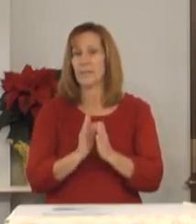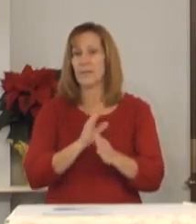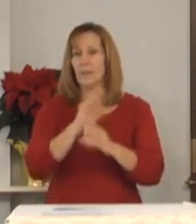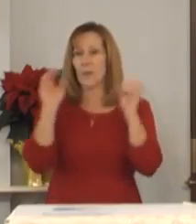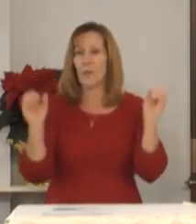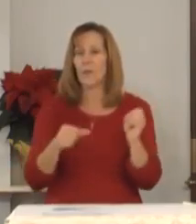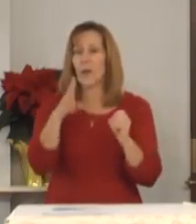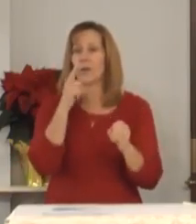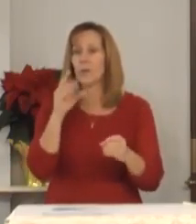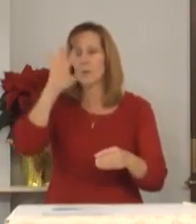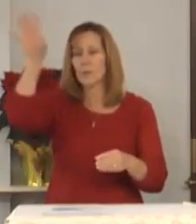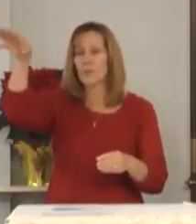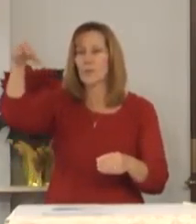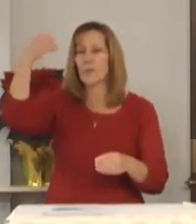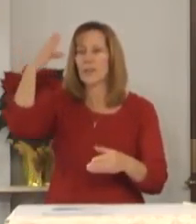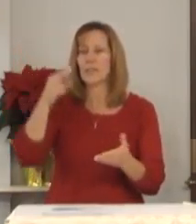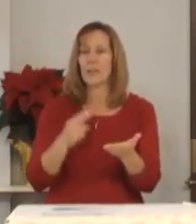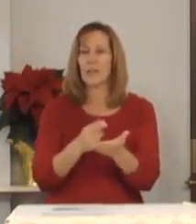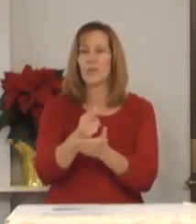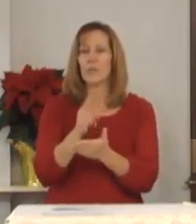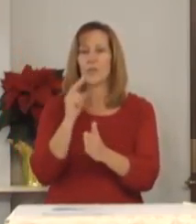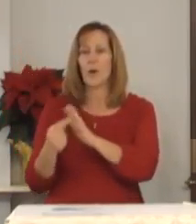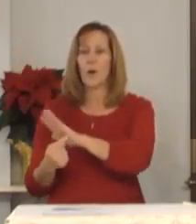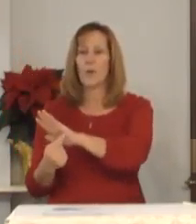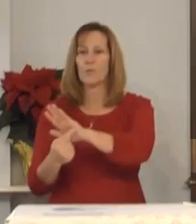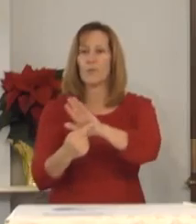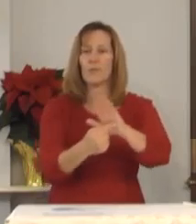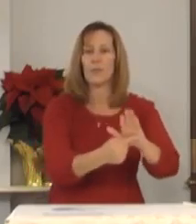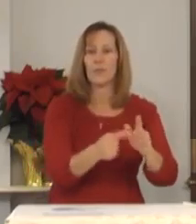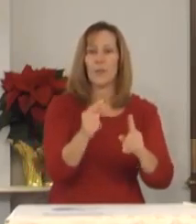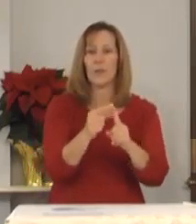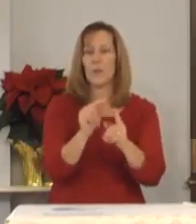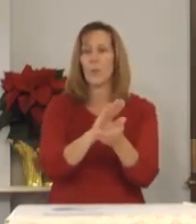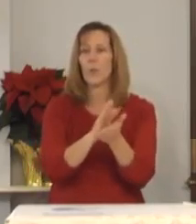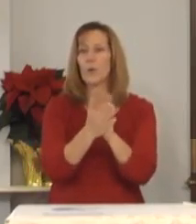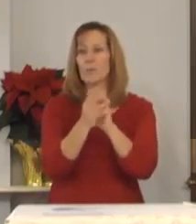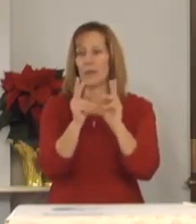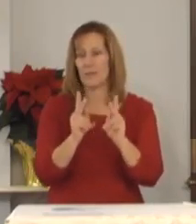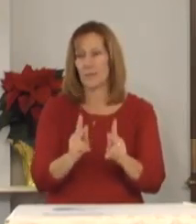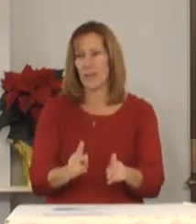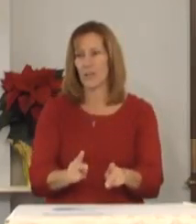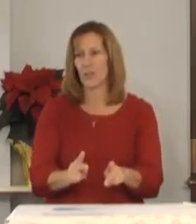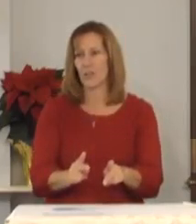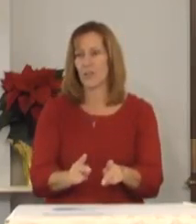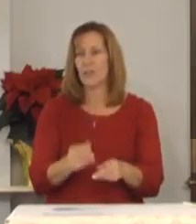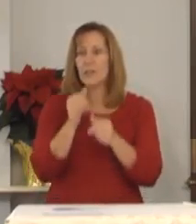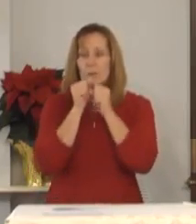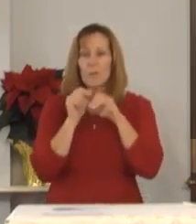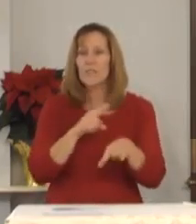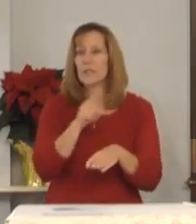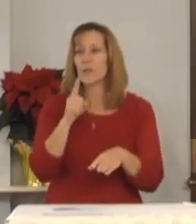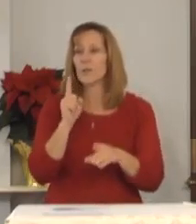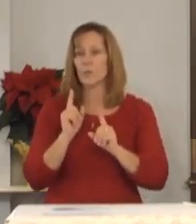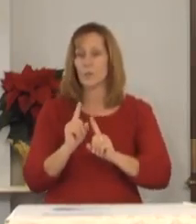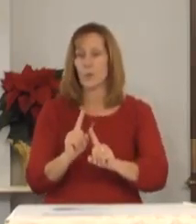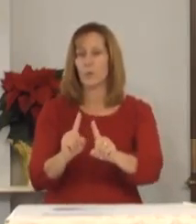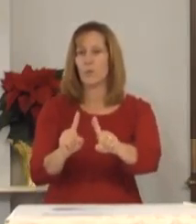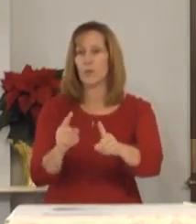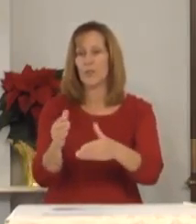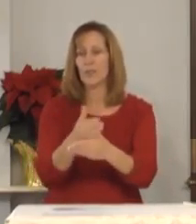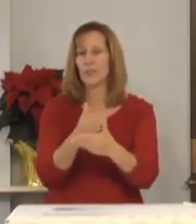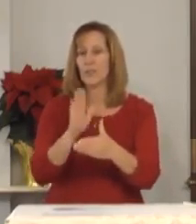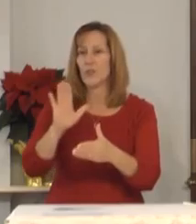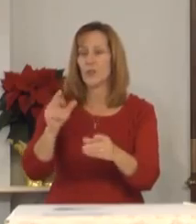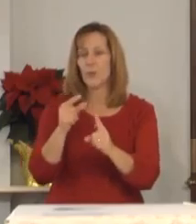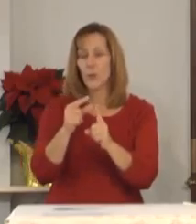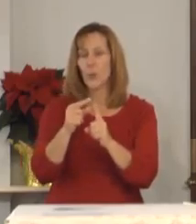O God, whose grace and truth are revealed in the Word made flesh, bless those who go forth to share